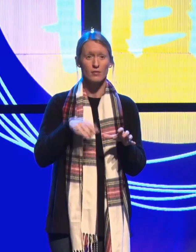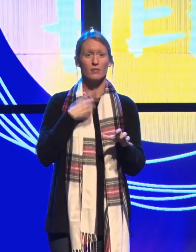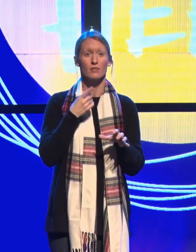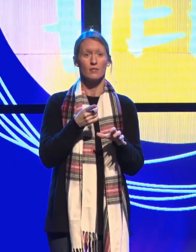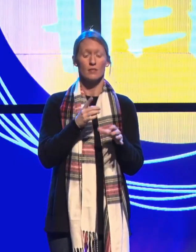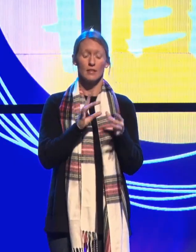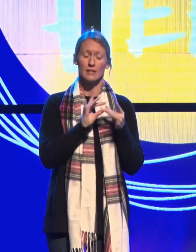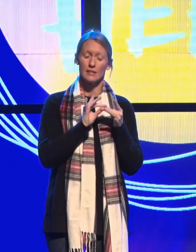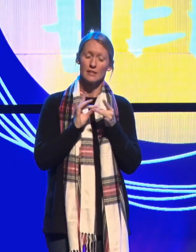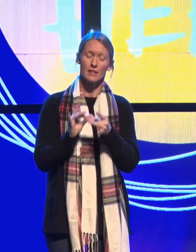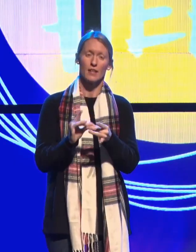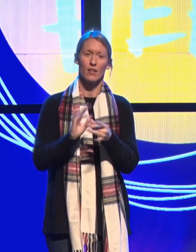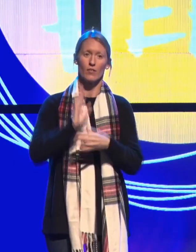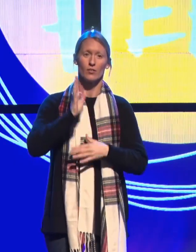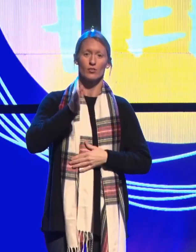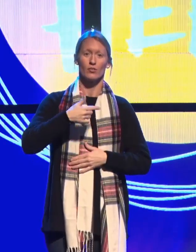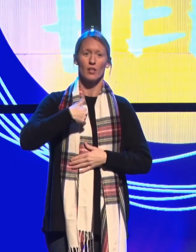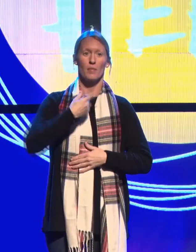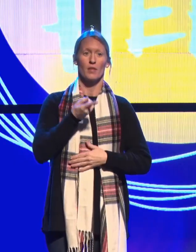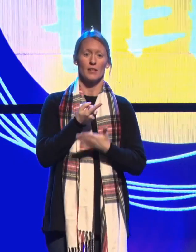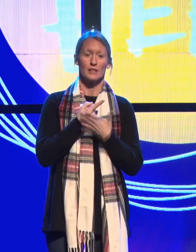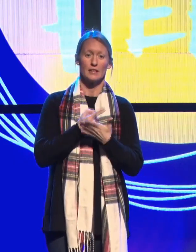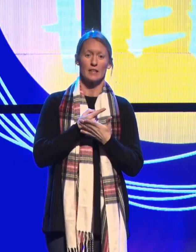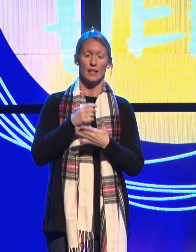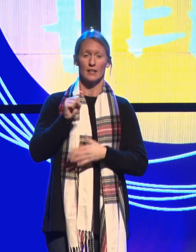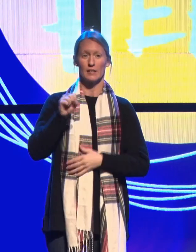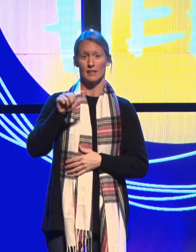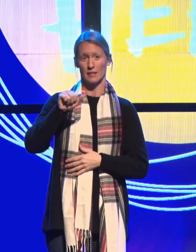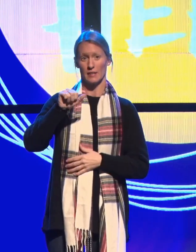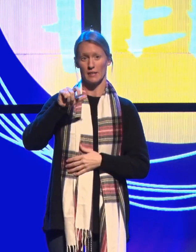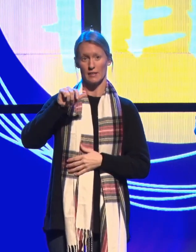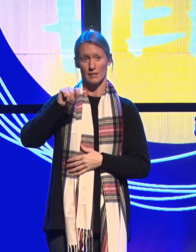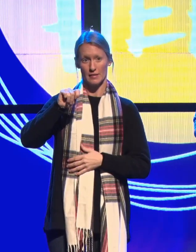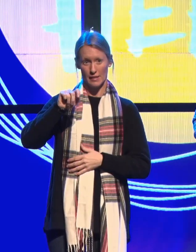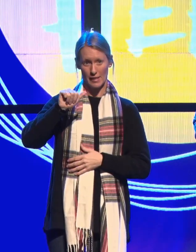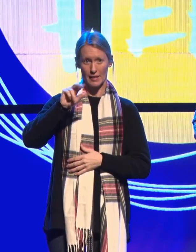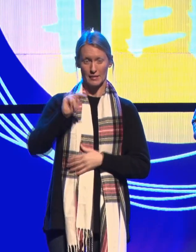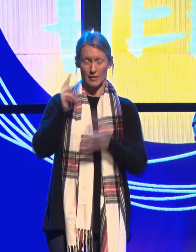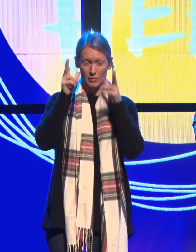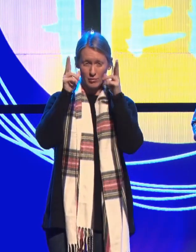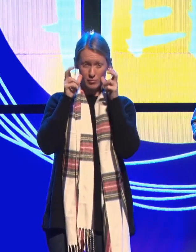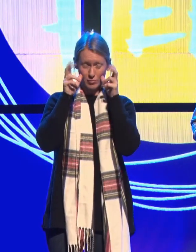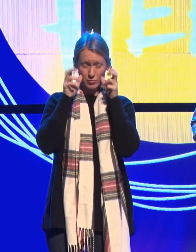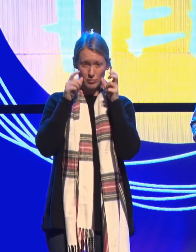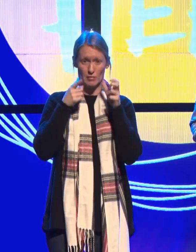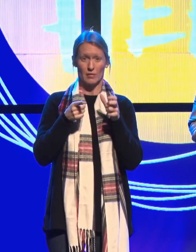the future because I'm going to talk about Satan. So everybody take a nice deep breath.